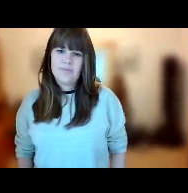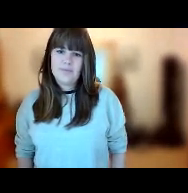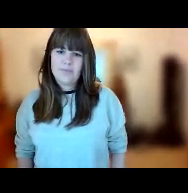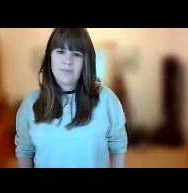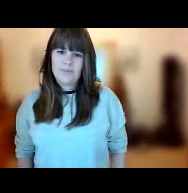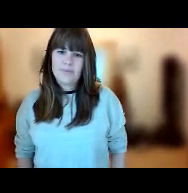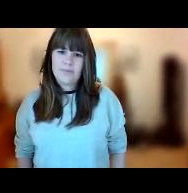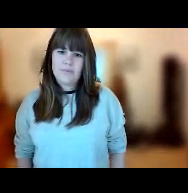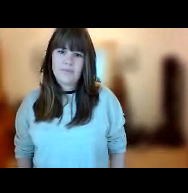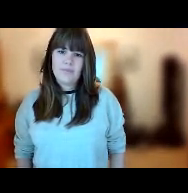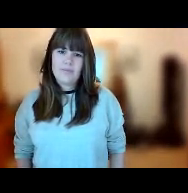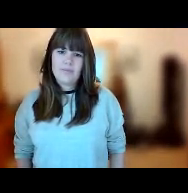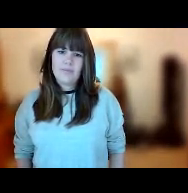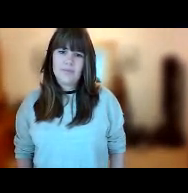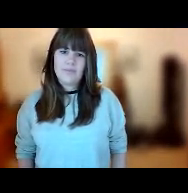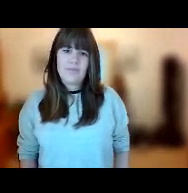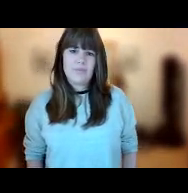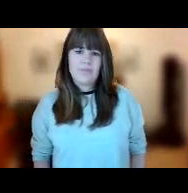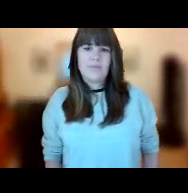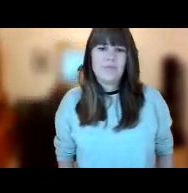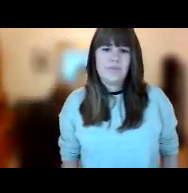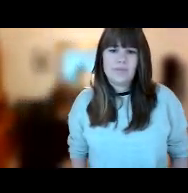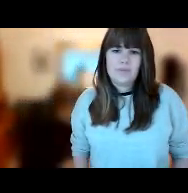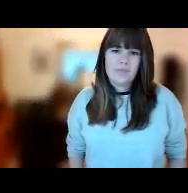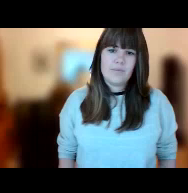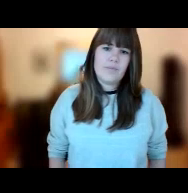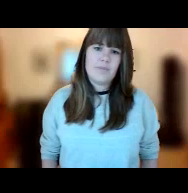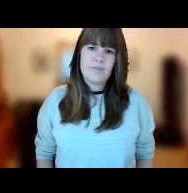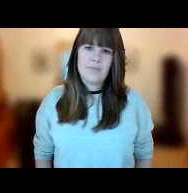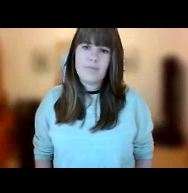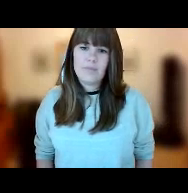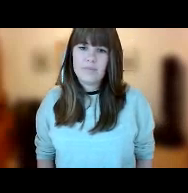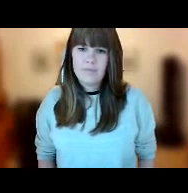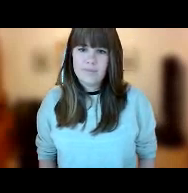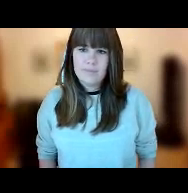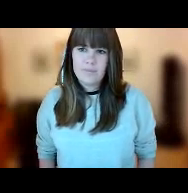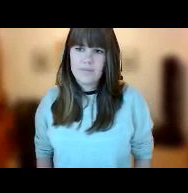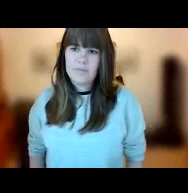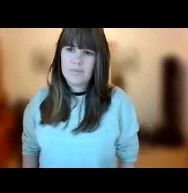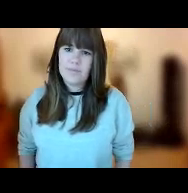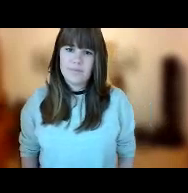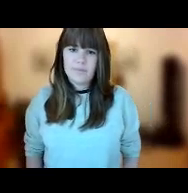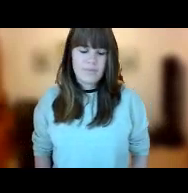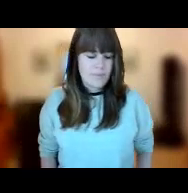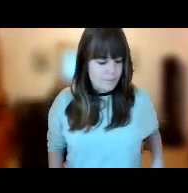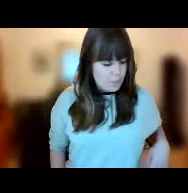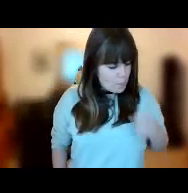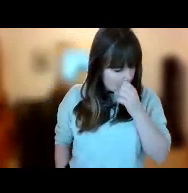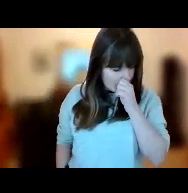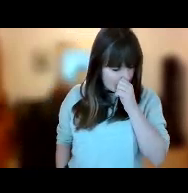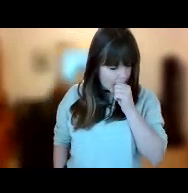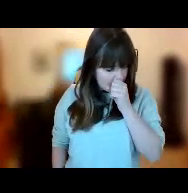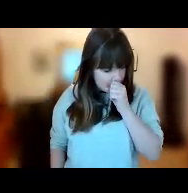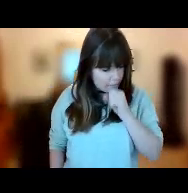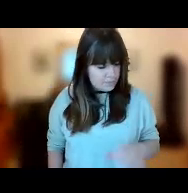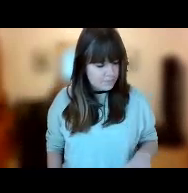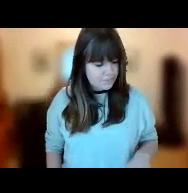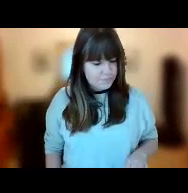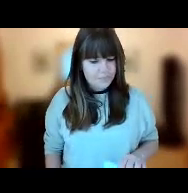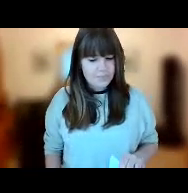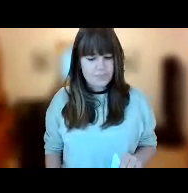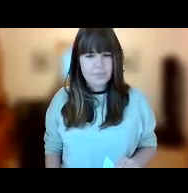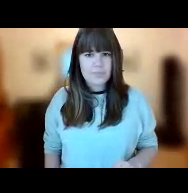Assume that I can do that job. Then I can go to parties. Then I can have sex. that I can be on stage. I assume